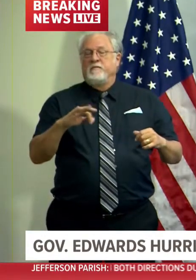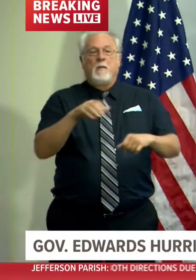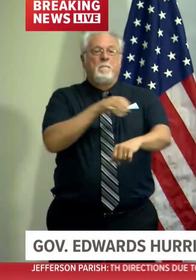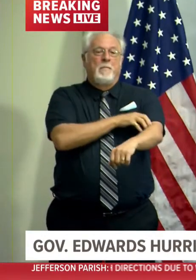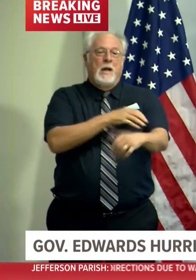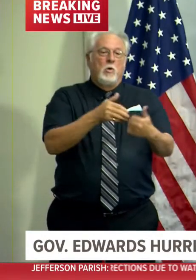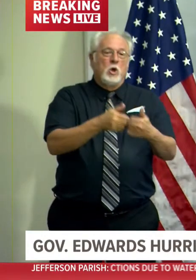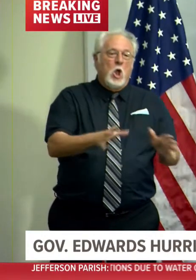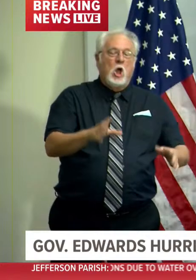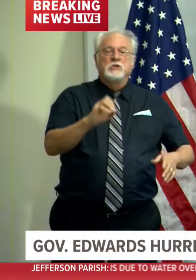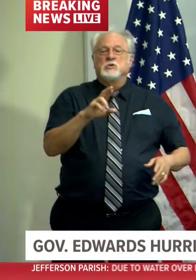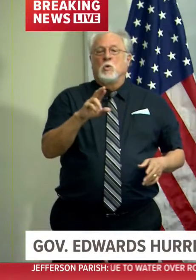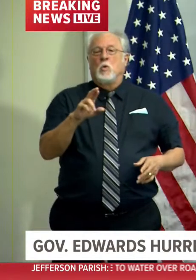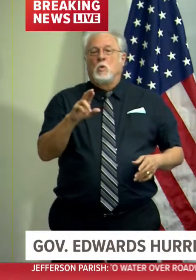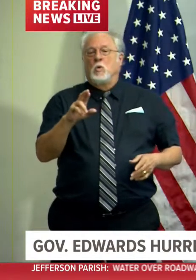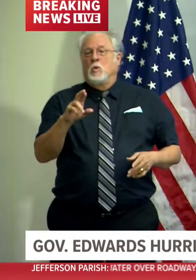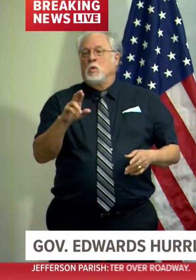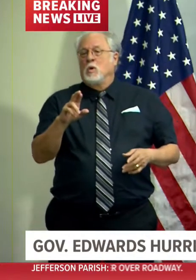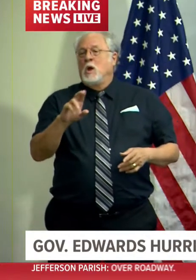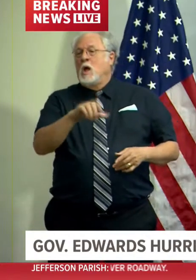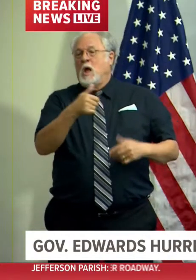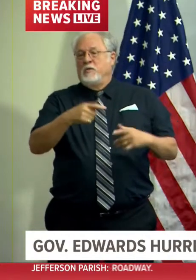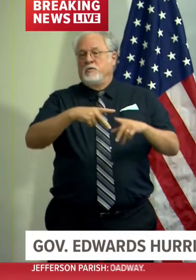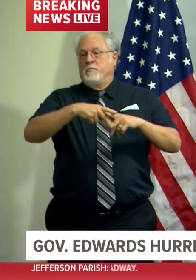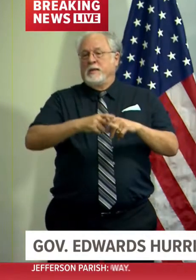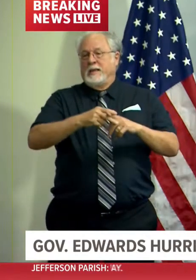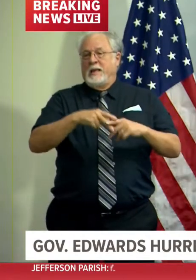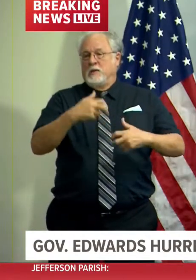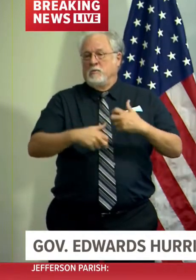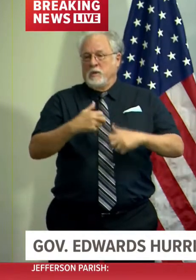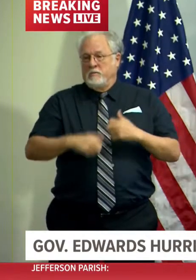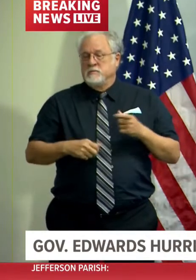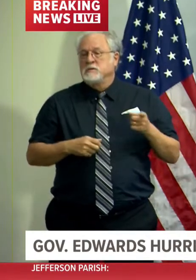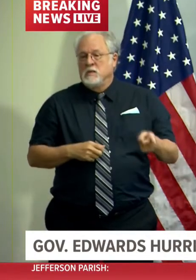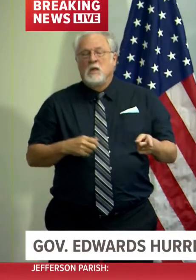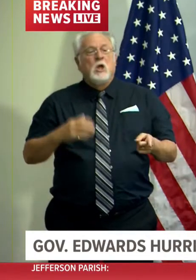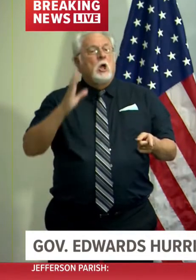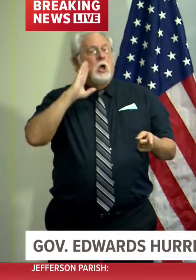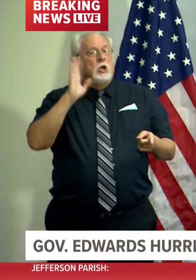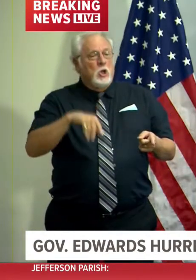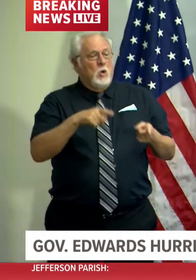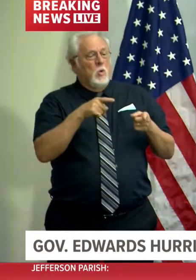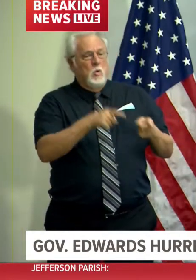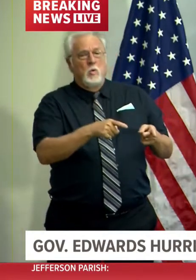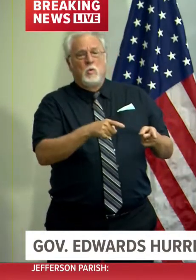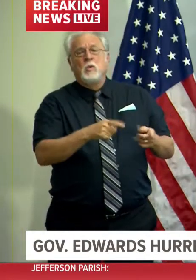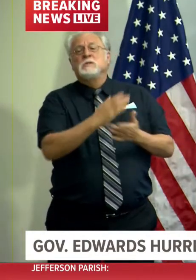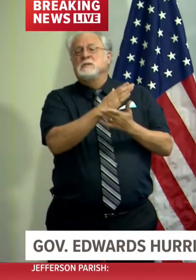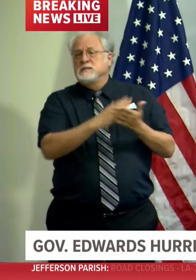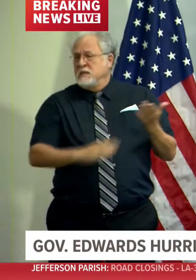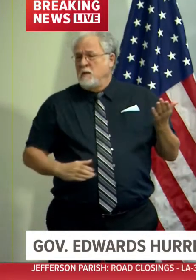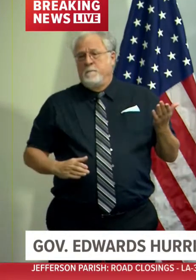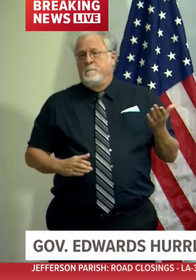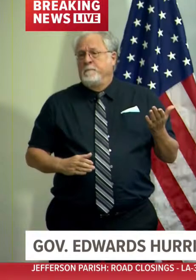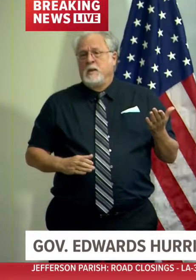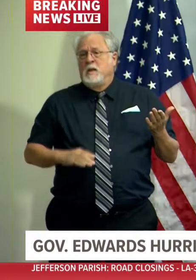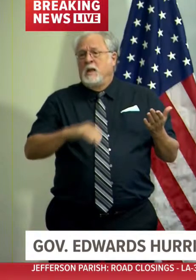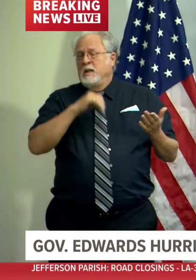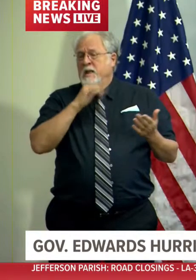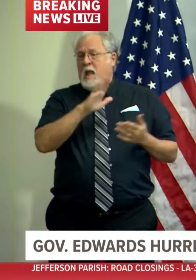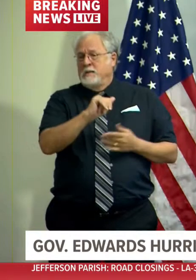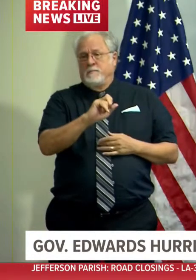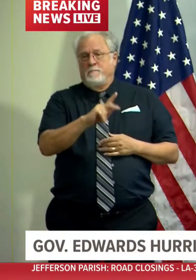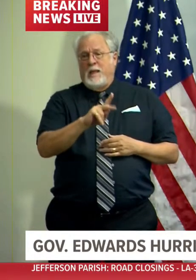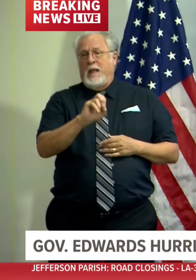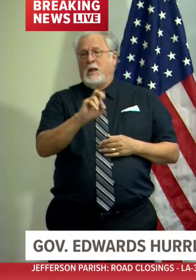power loss and potentially other mechanical problems as well. And we know that some of them are not back online